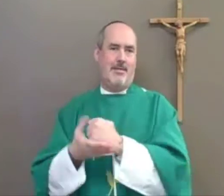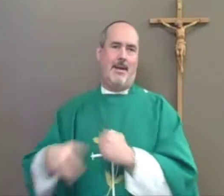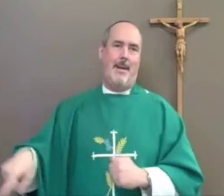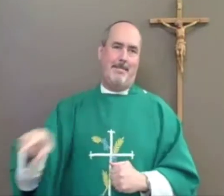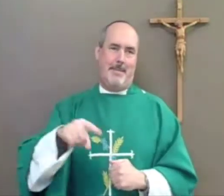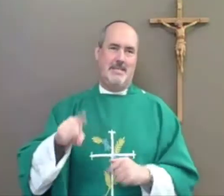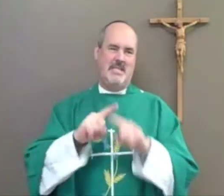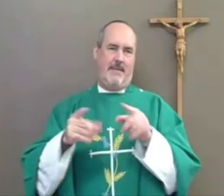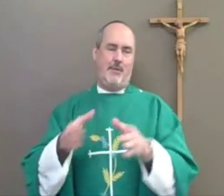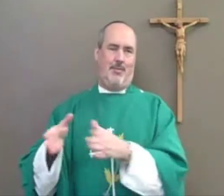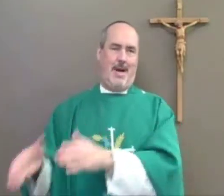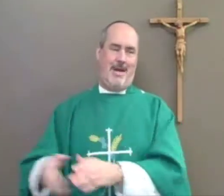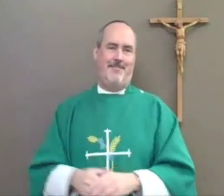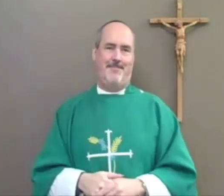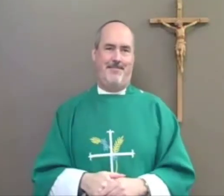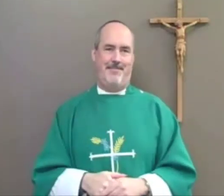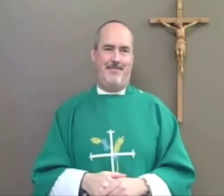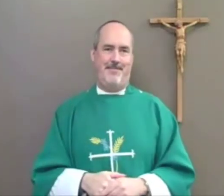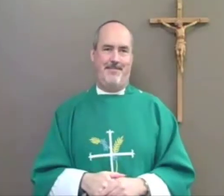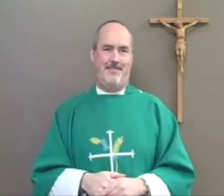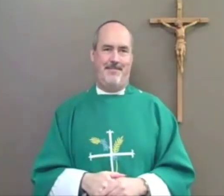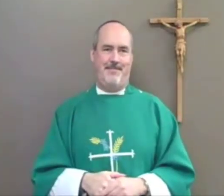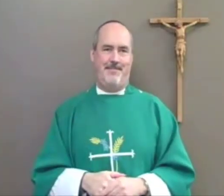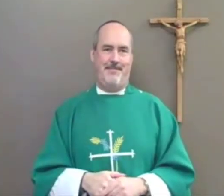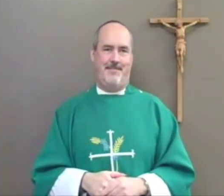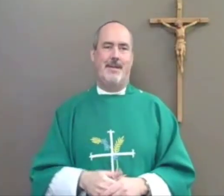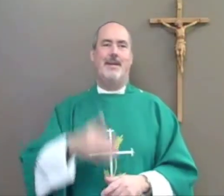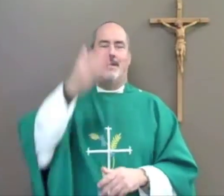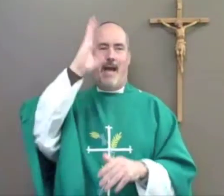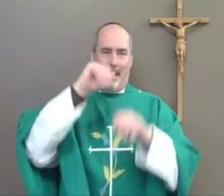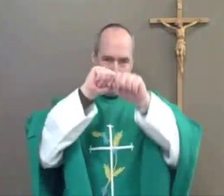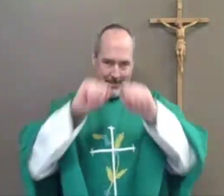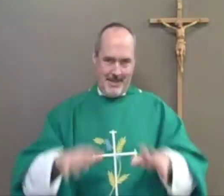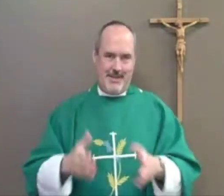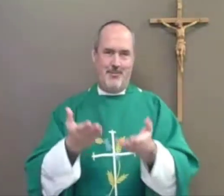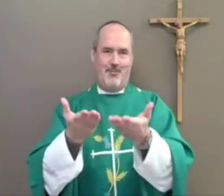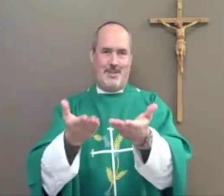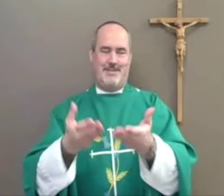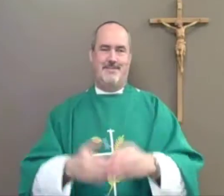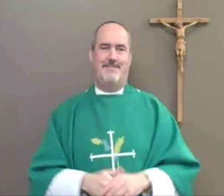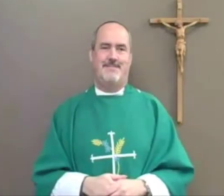best to help them in whatever way we can. May God bless you.